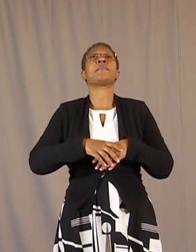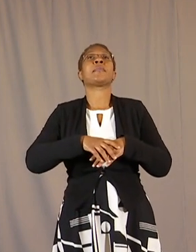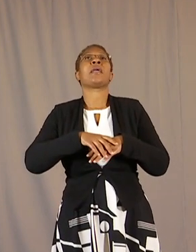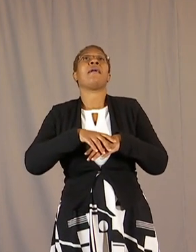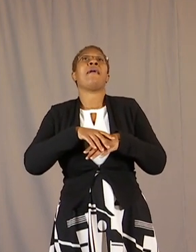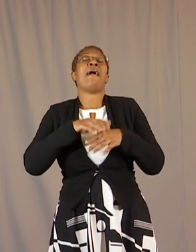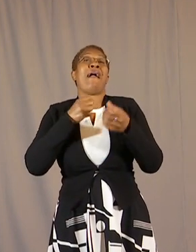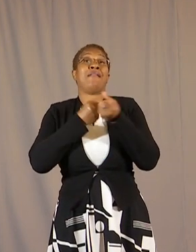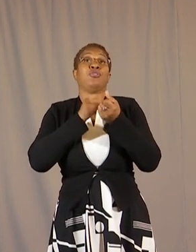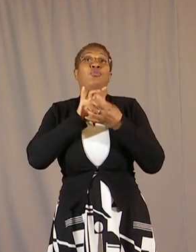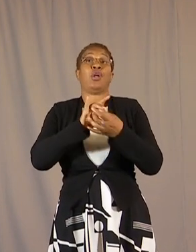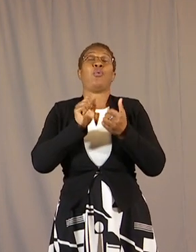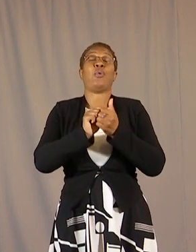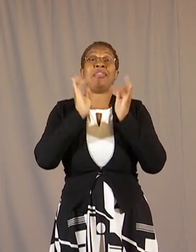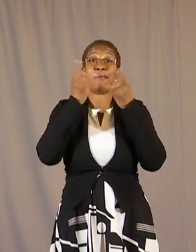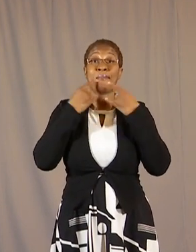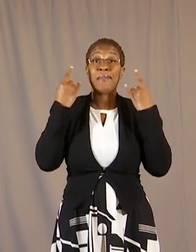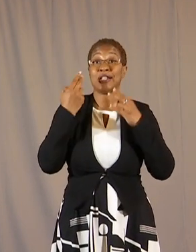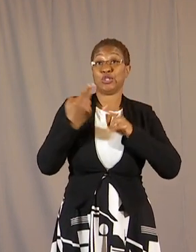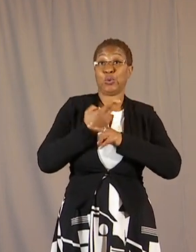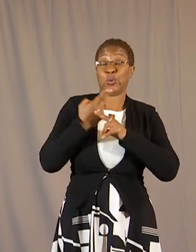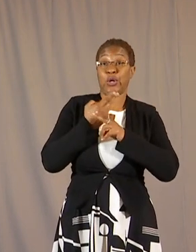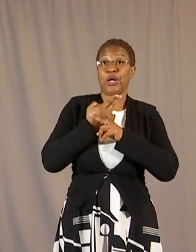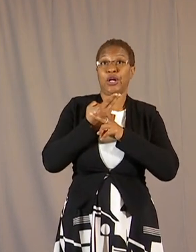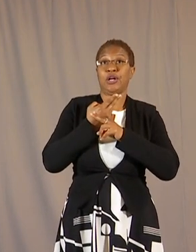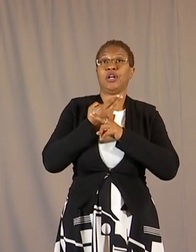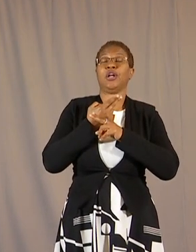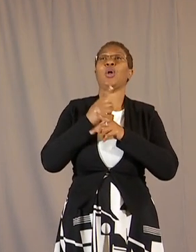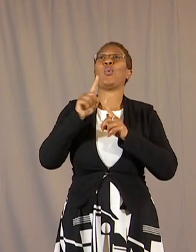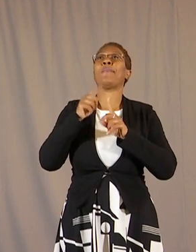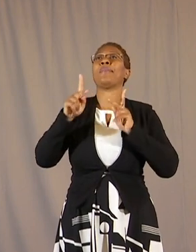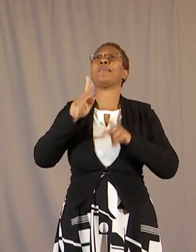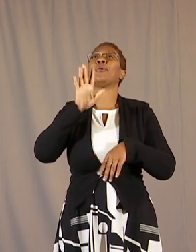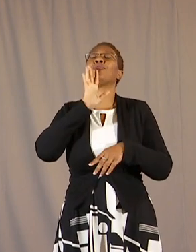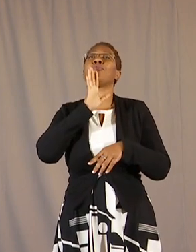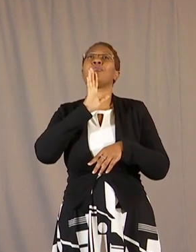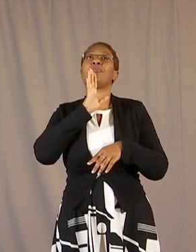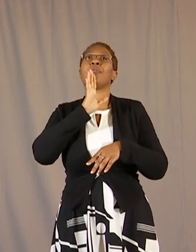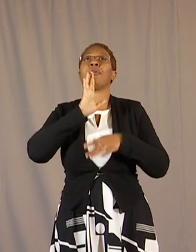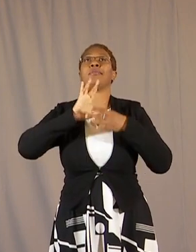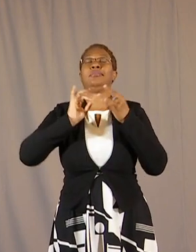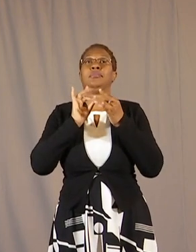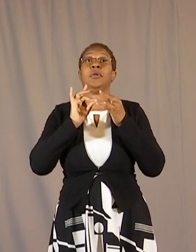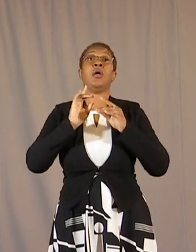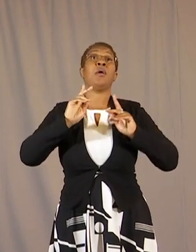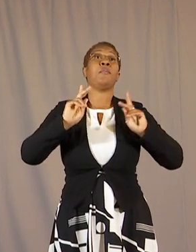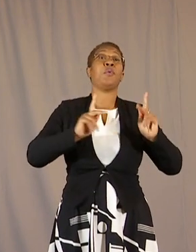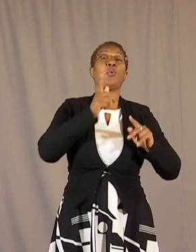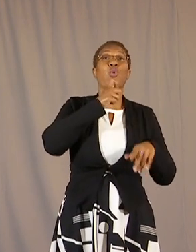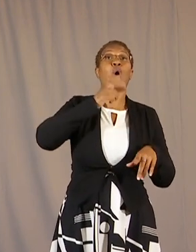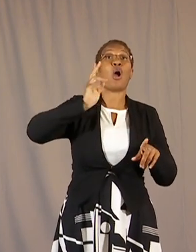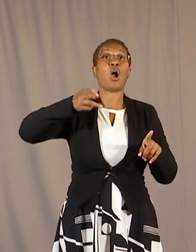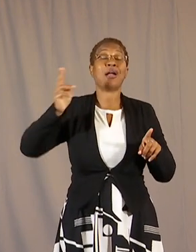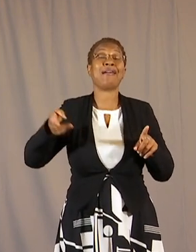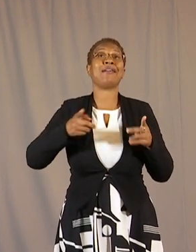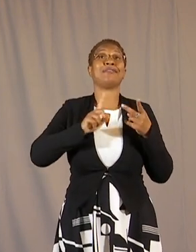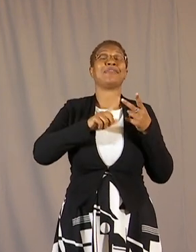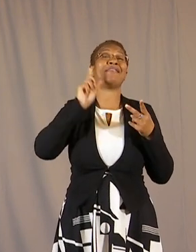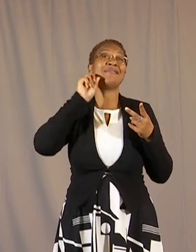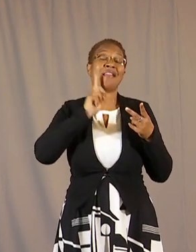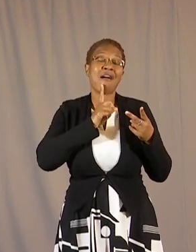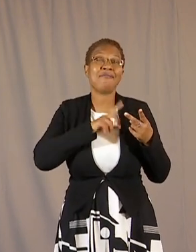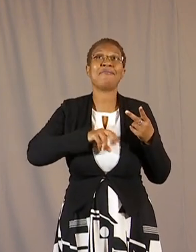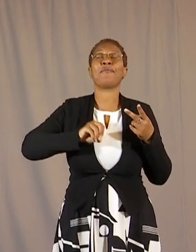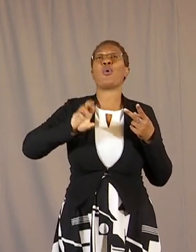wearing when it talked about language access, because people who are hard of hearing, deaf, or